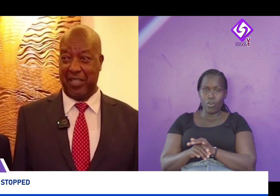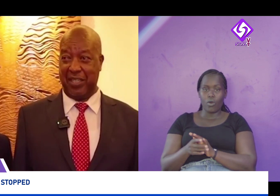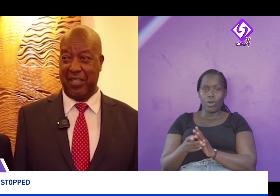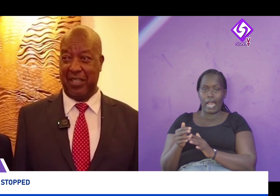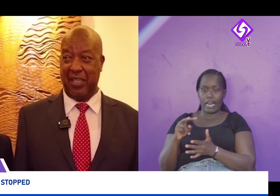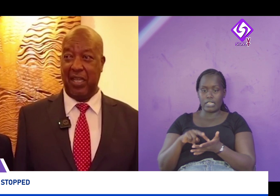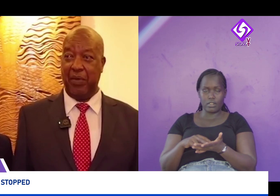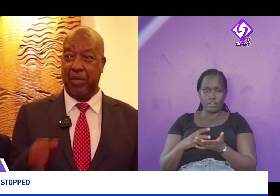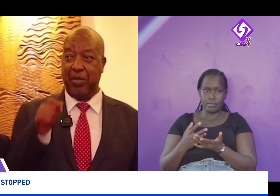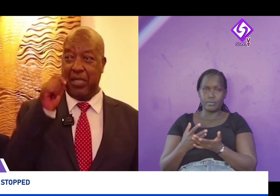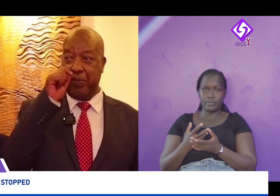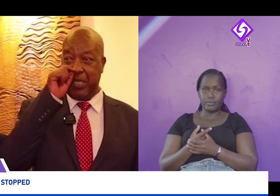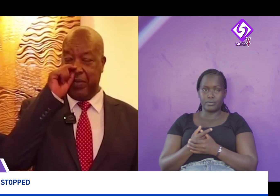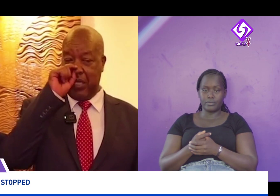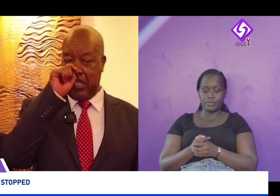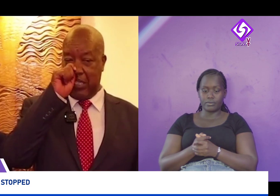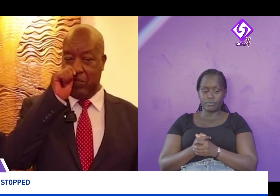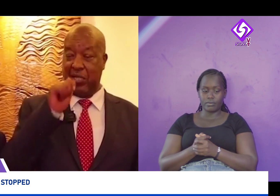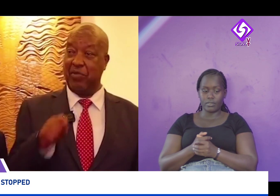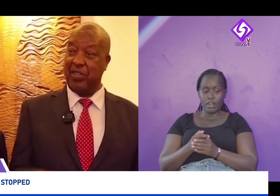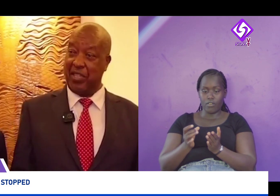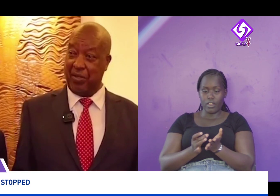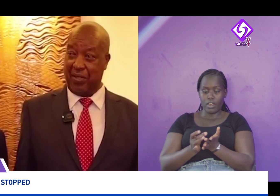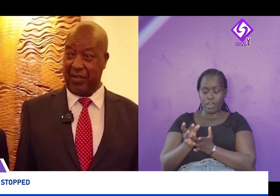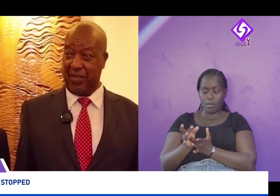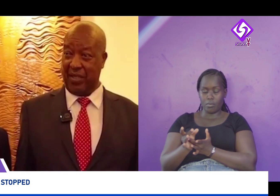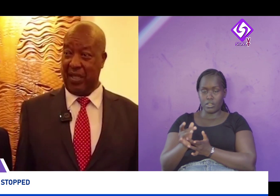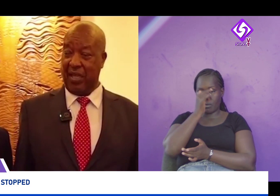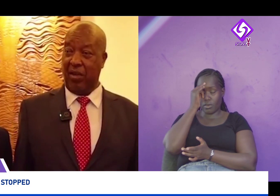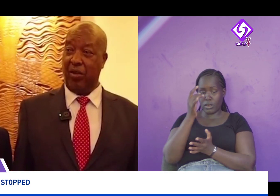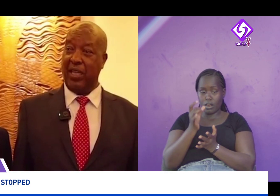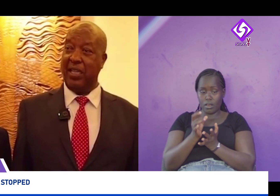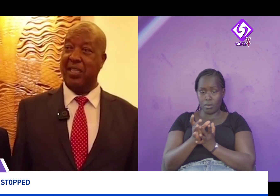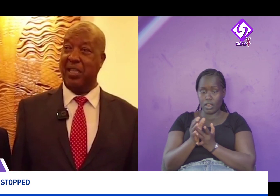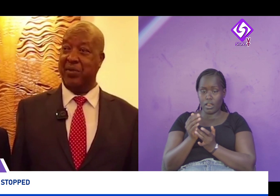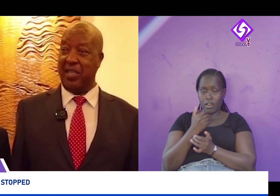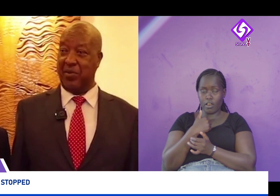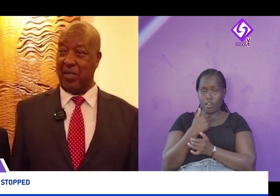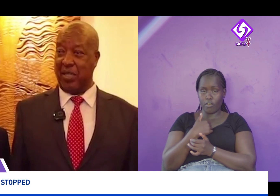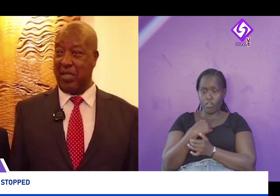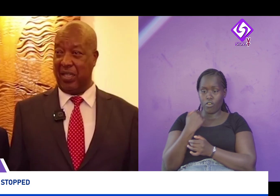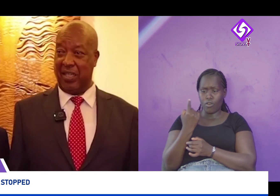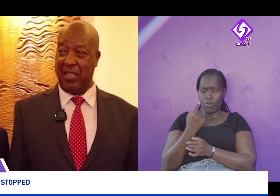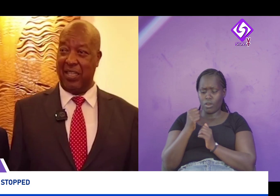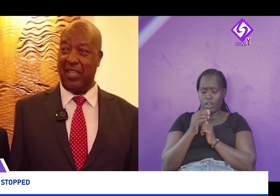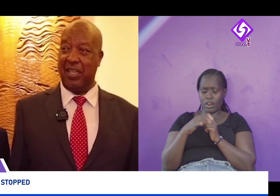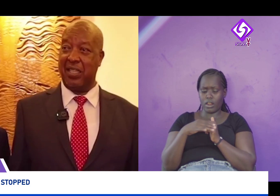occasion. Because the impeachment did not have threshold, only 19 MCAs were in the